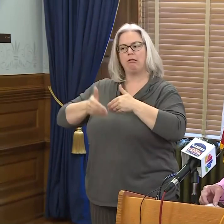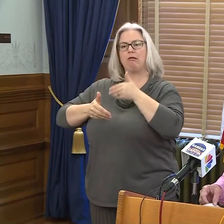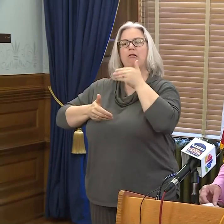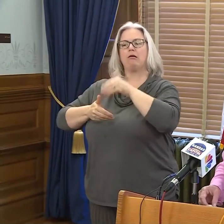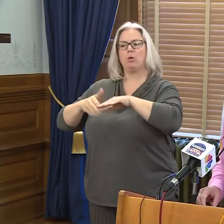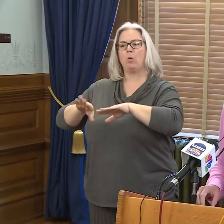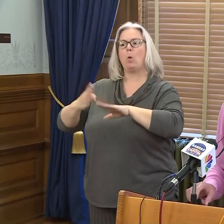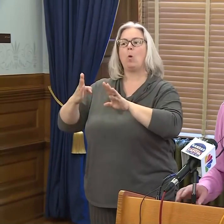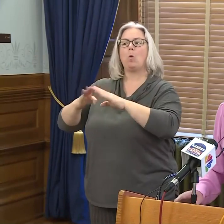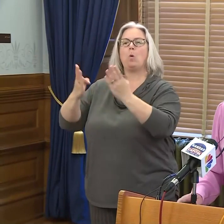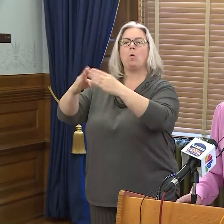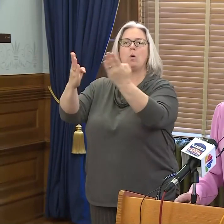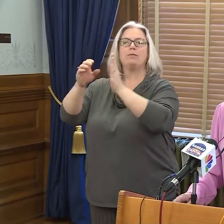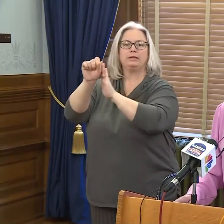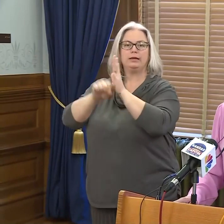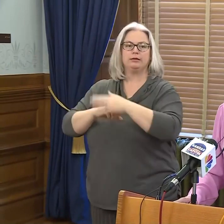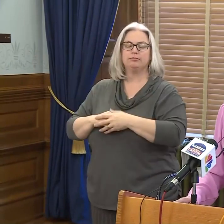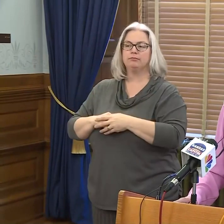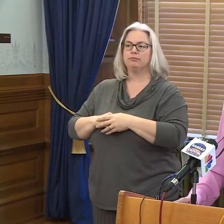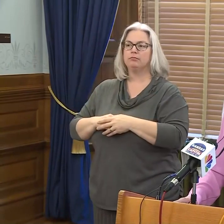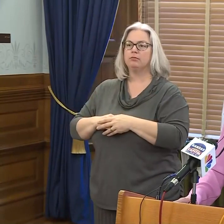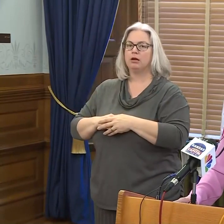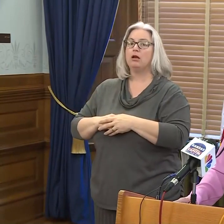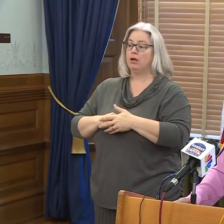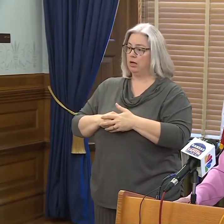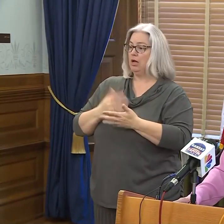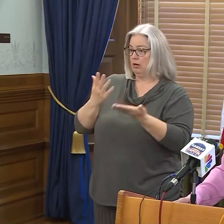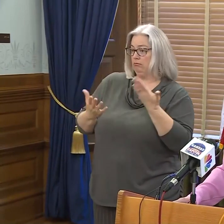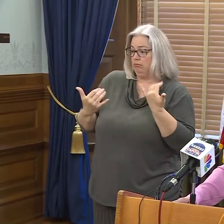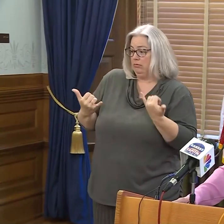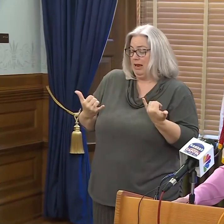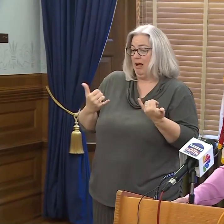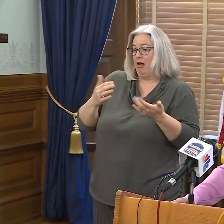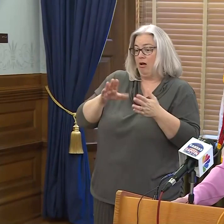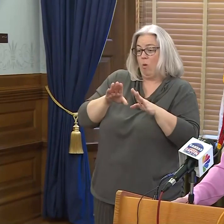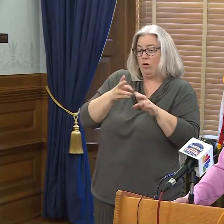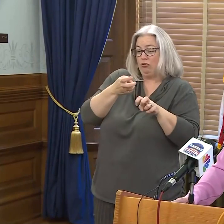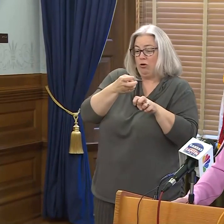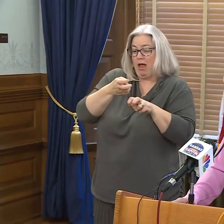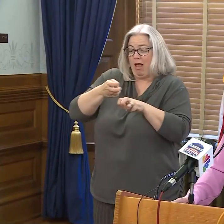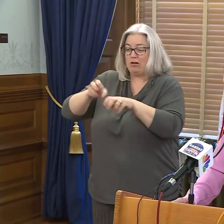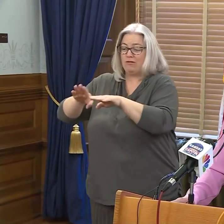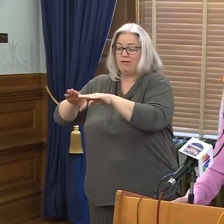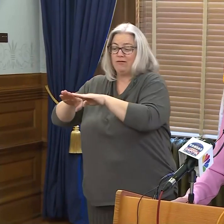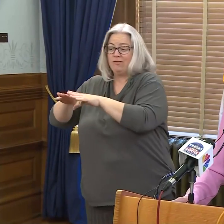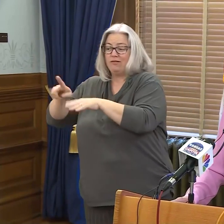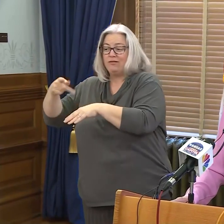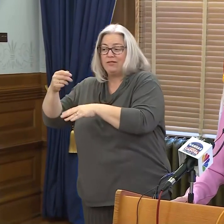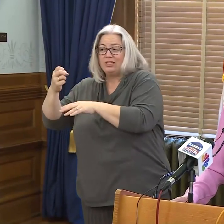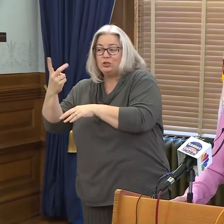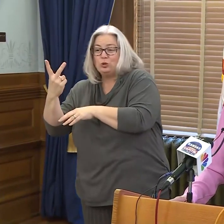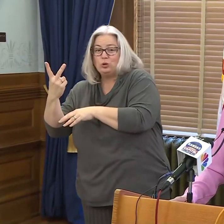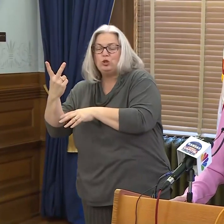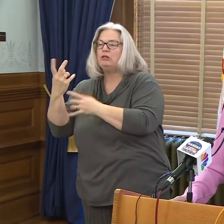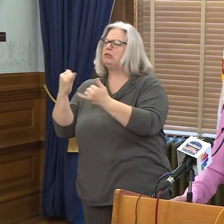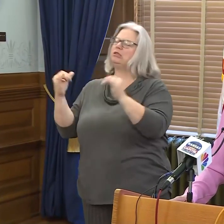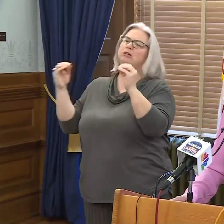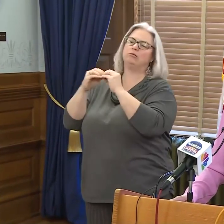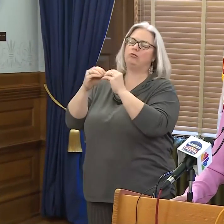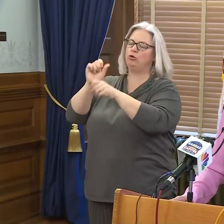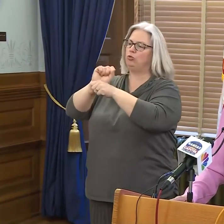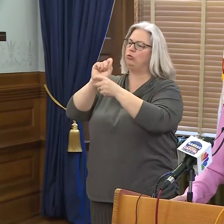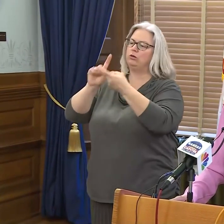state. We may be transitioning to phase 2, but we still have a long way to go before arriving